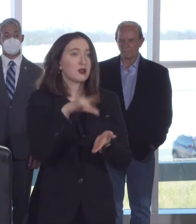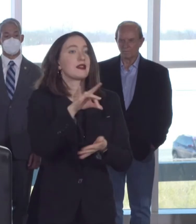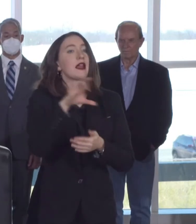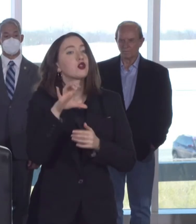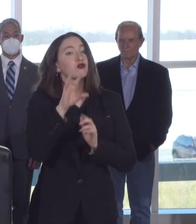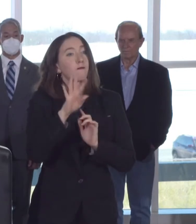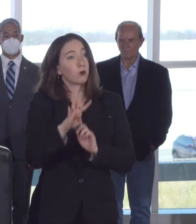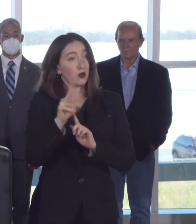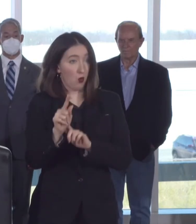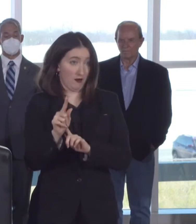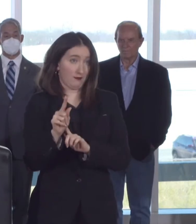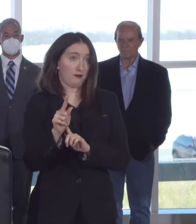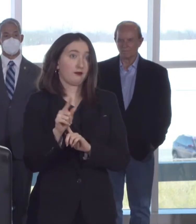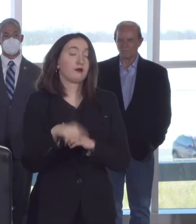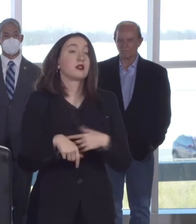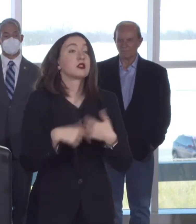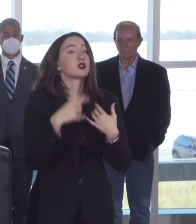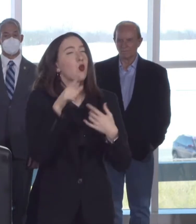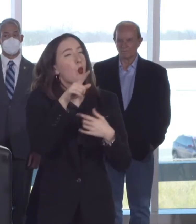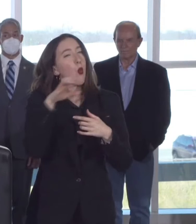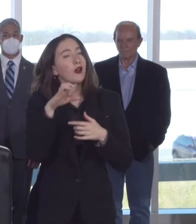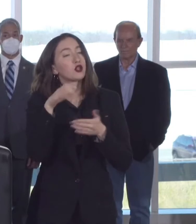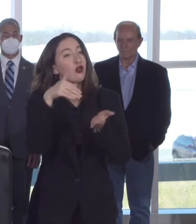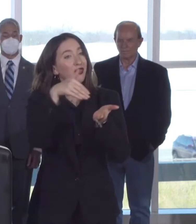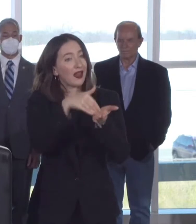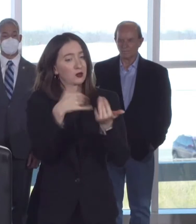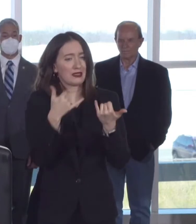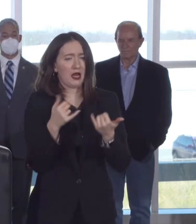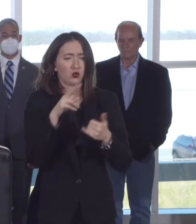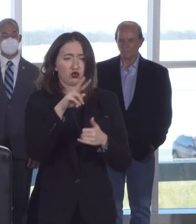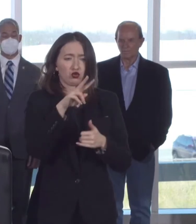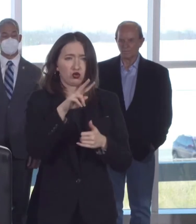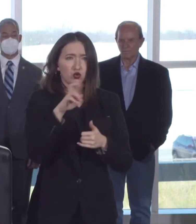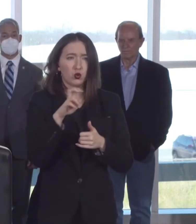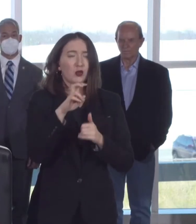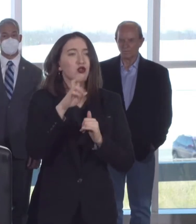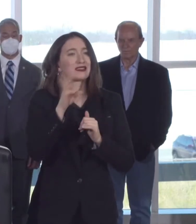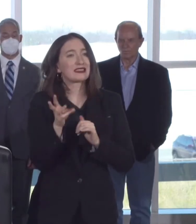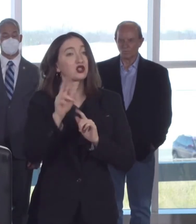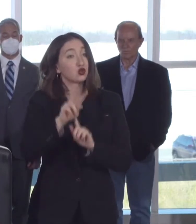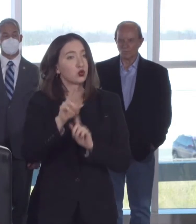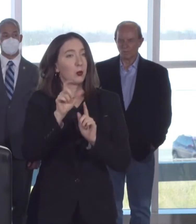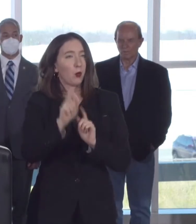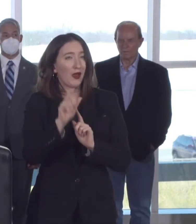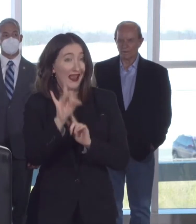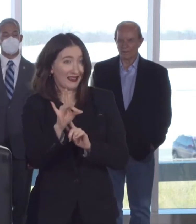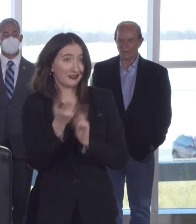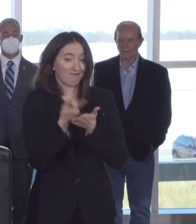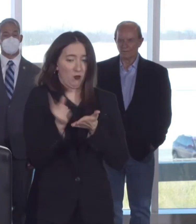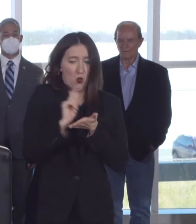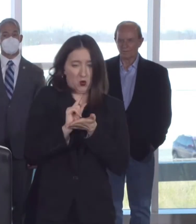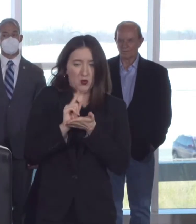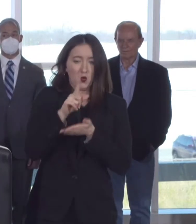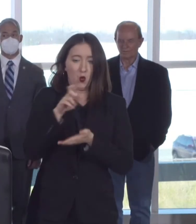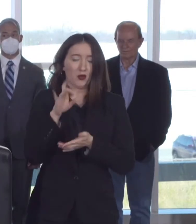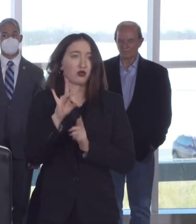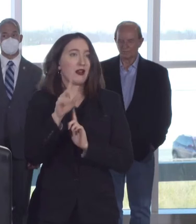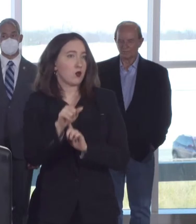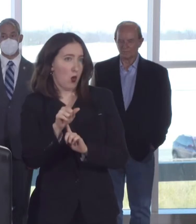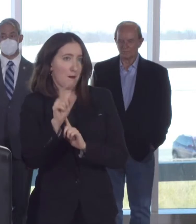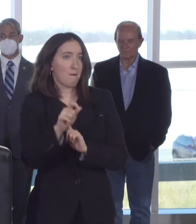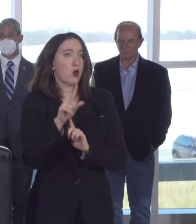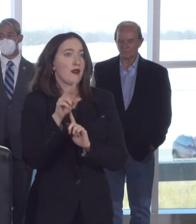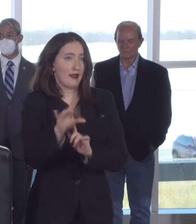5,841. Our case rate per 100,000 is now 262.8 compared to where we were a week ago, where it was